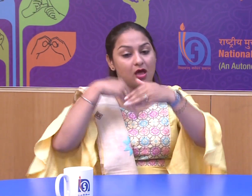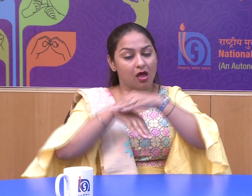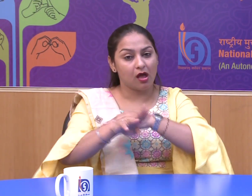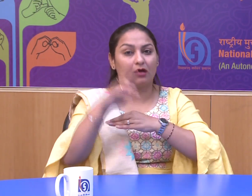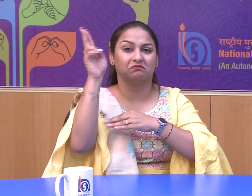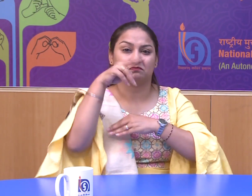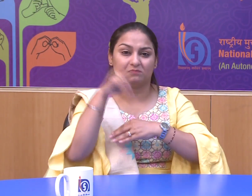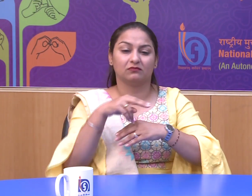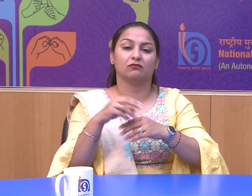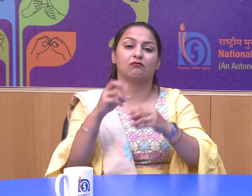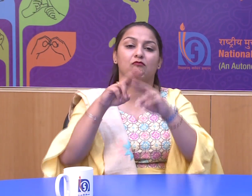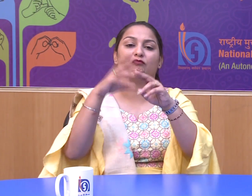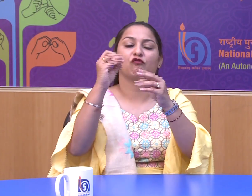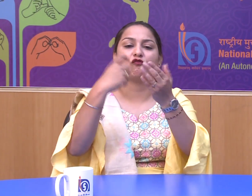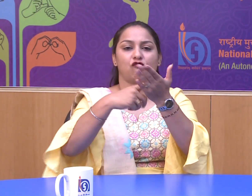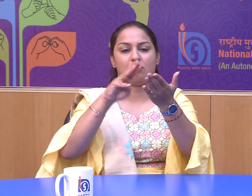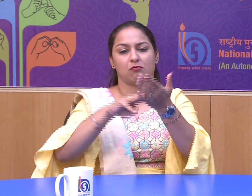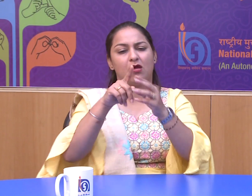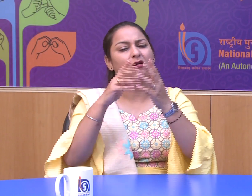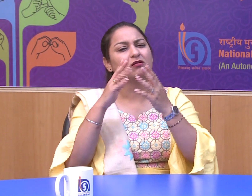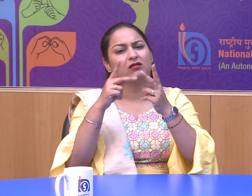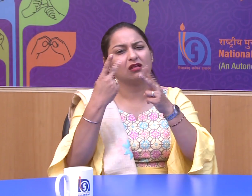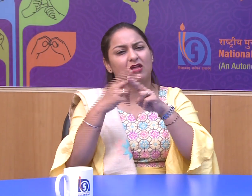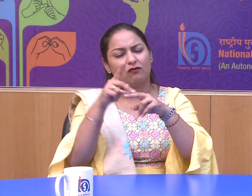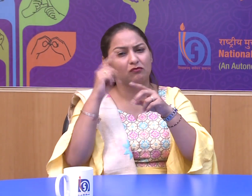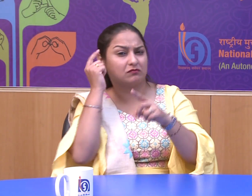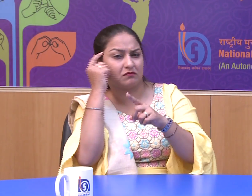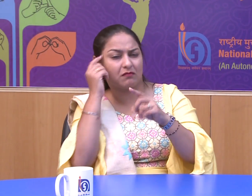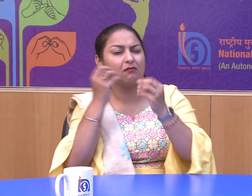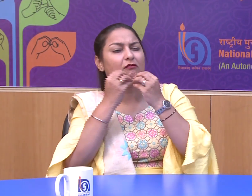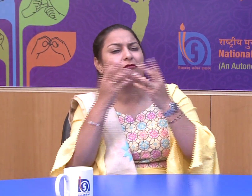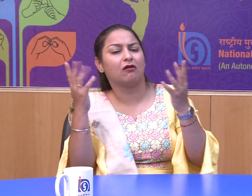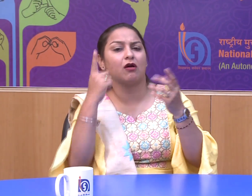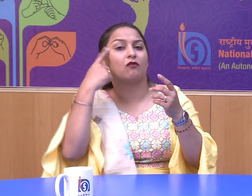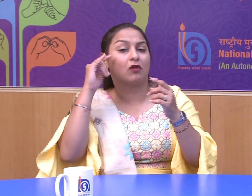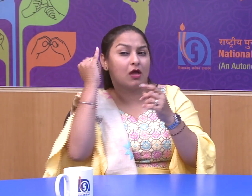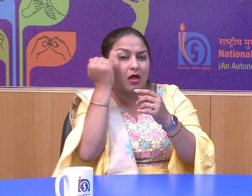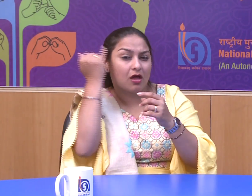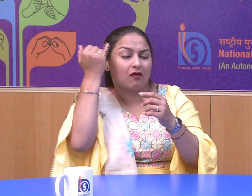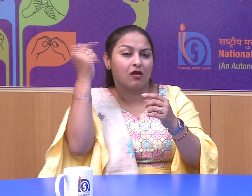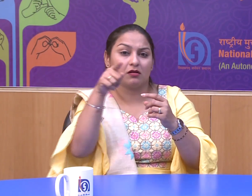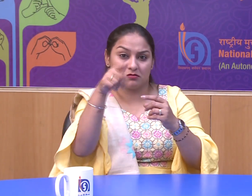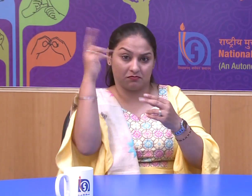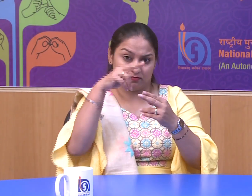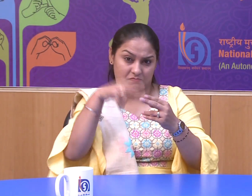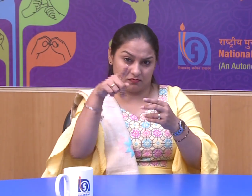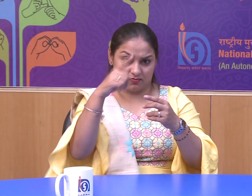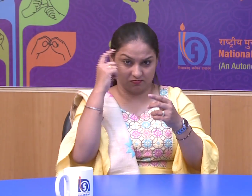forms. Can you ever estimate the creativity of these artists?